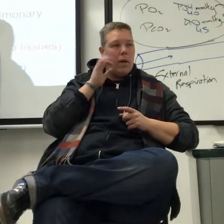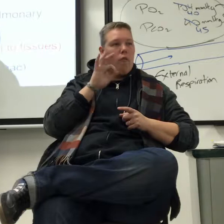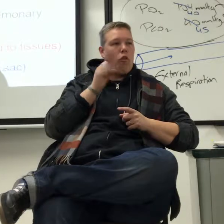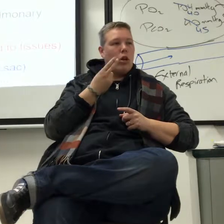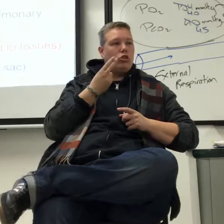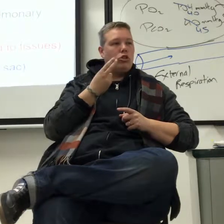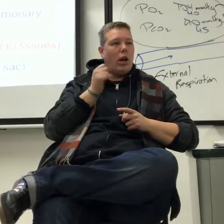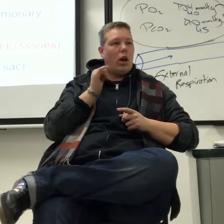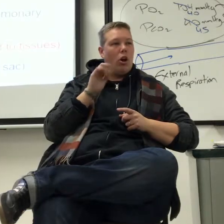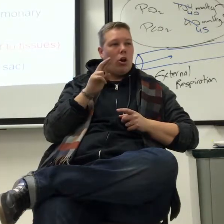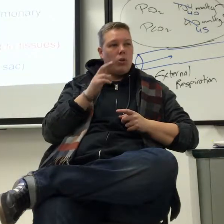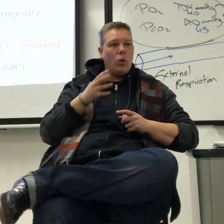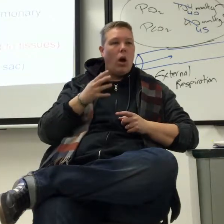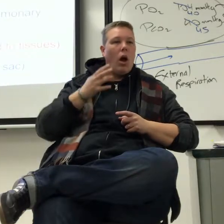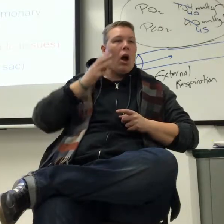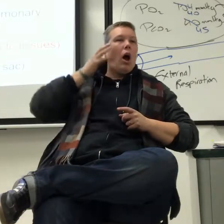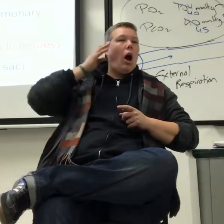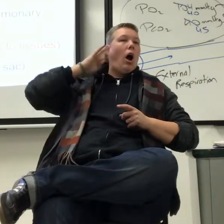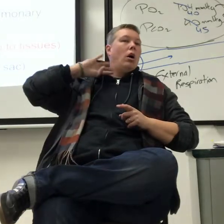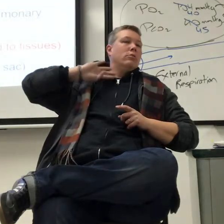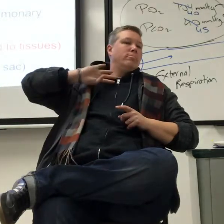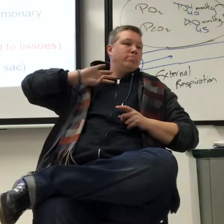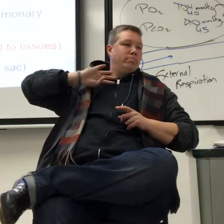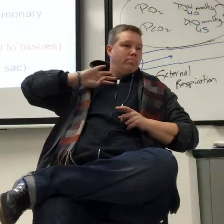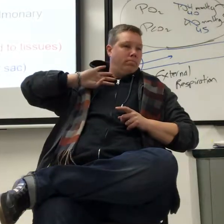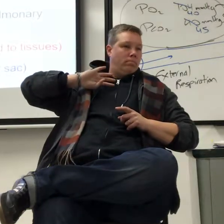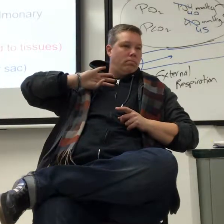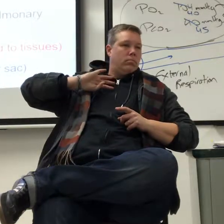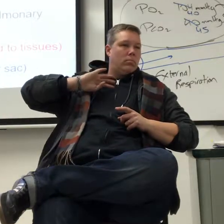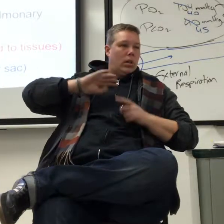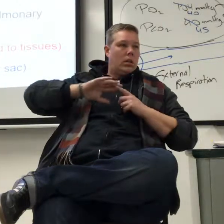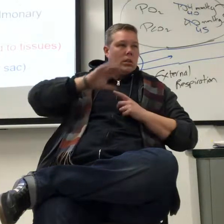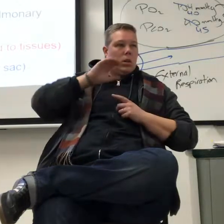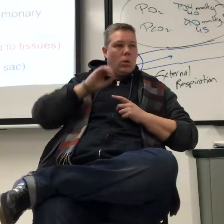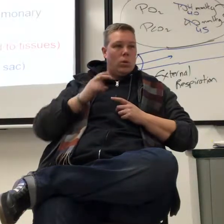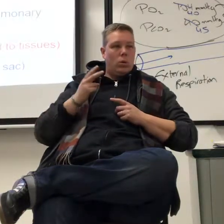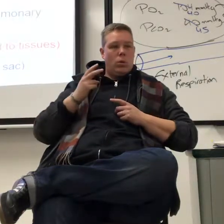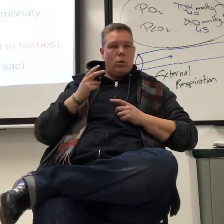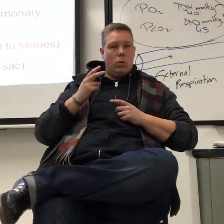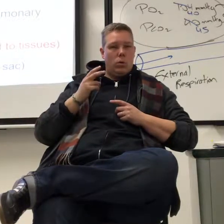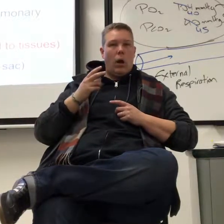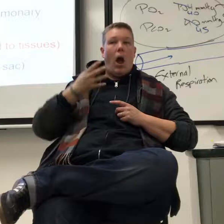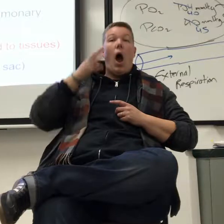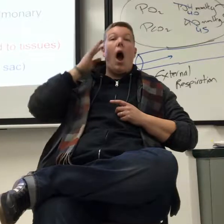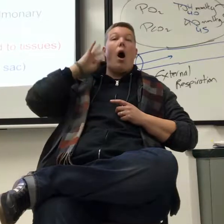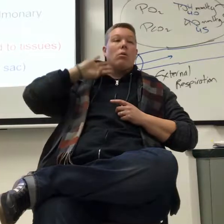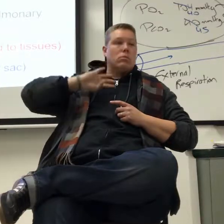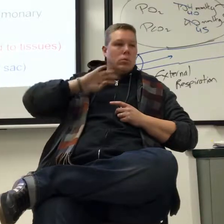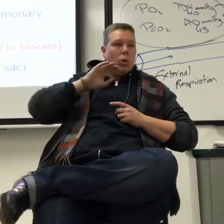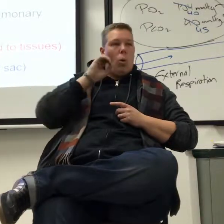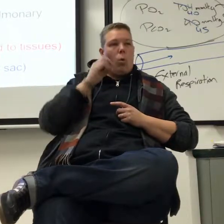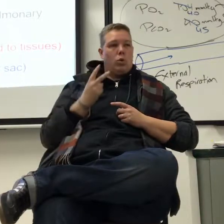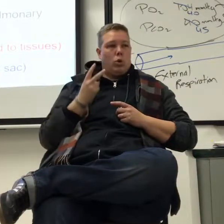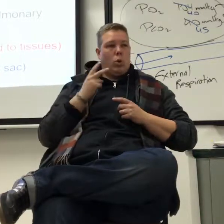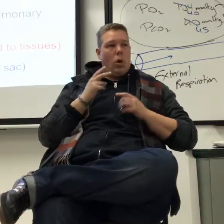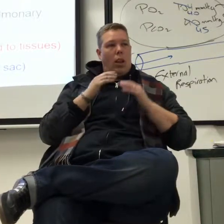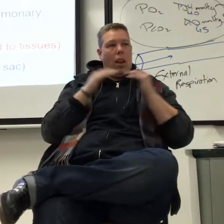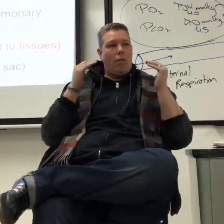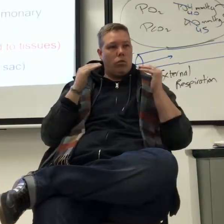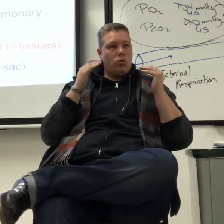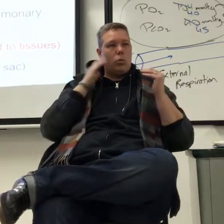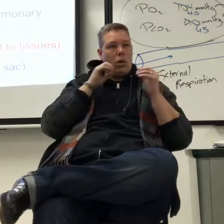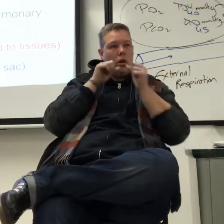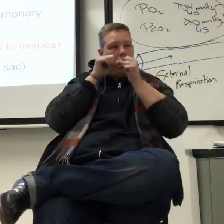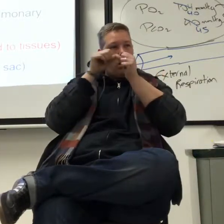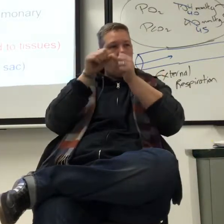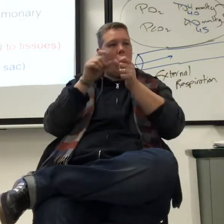You inspire air to make sure the CO2 levels, you inspire air to make sure the O2 levels stay up, and you